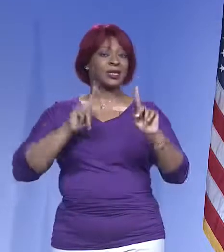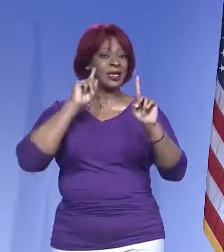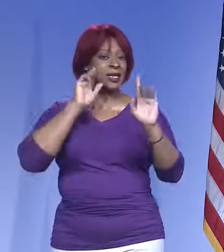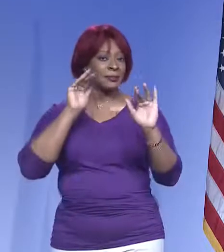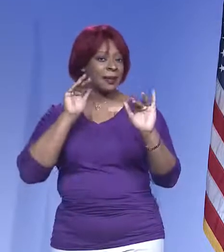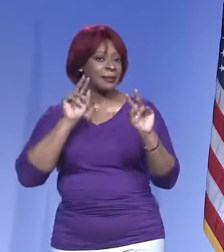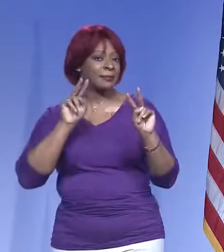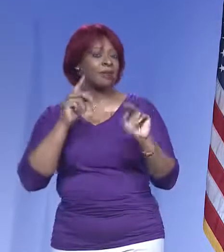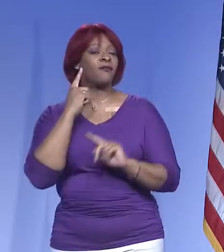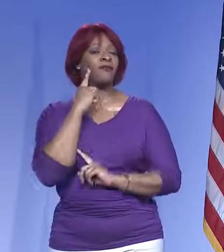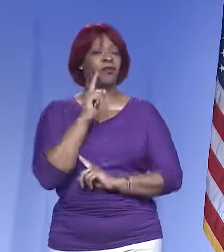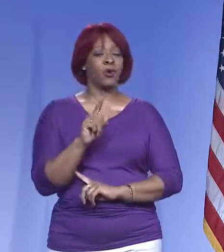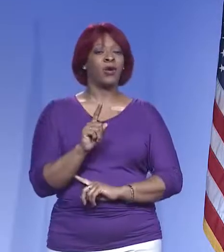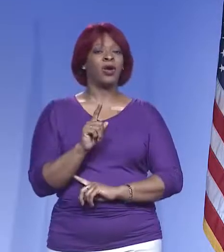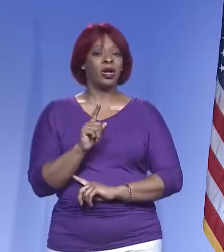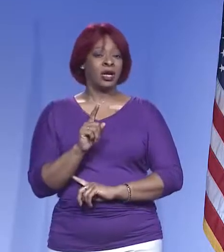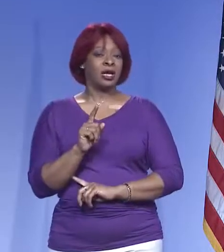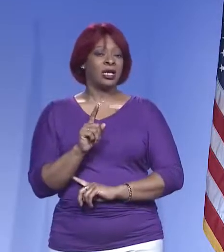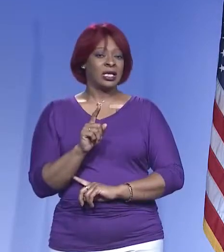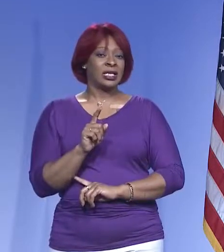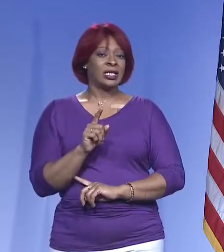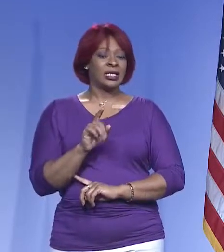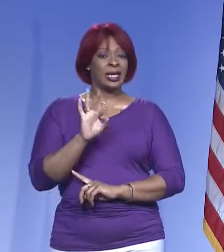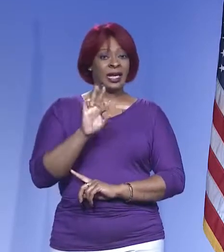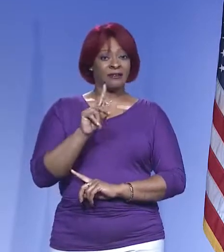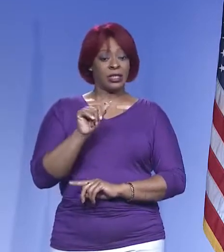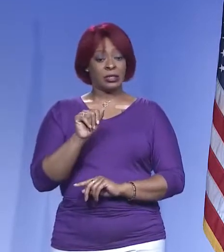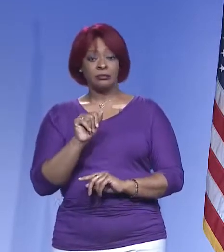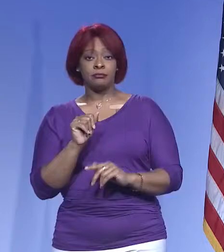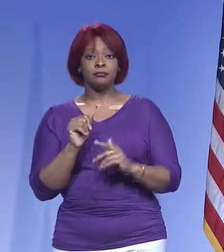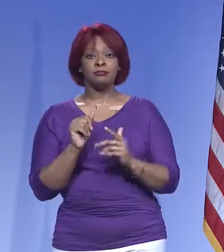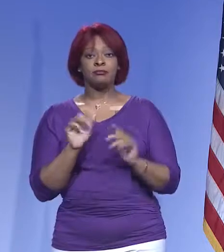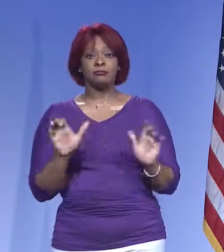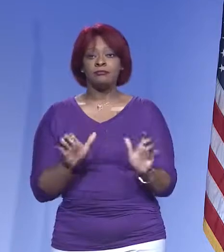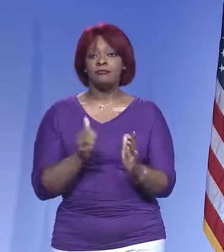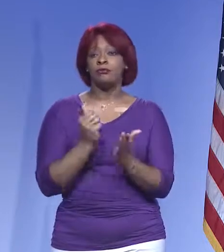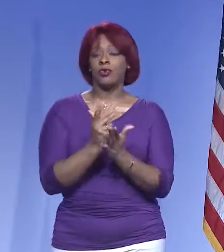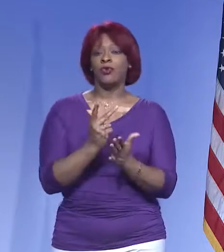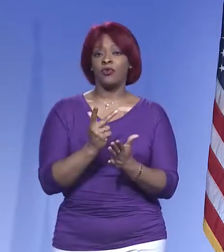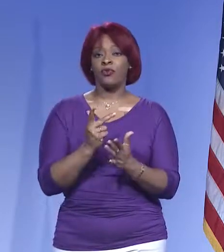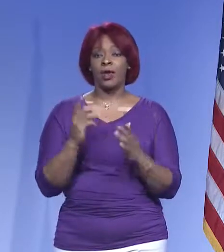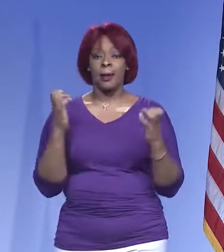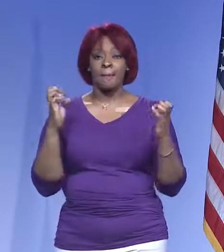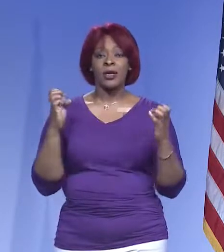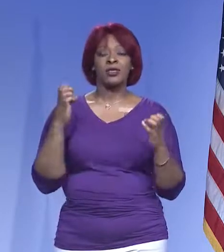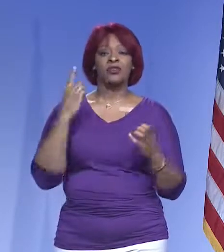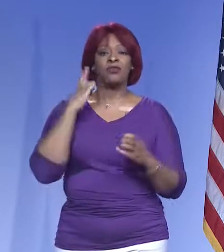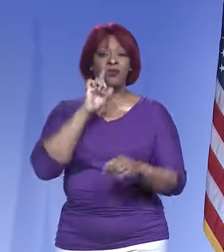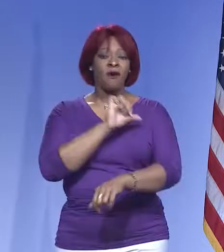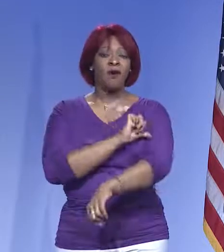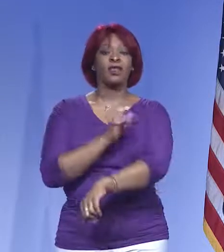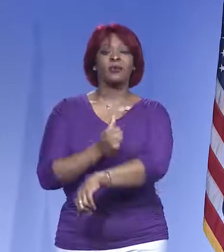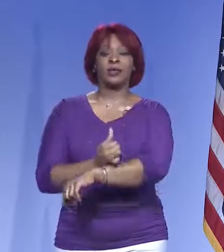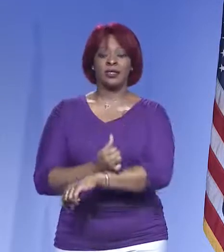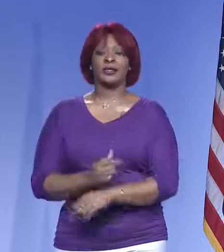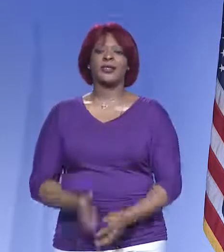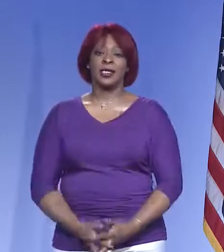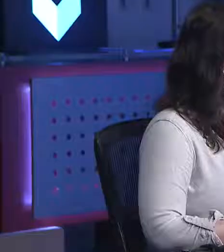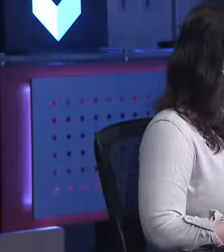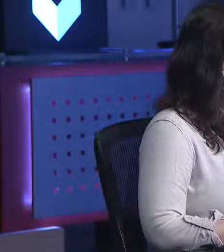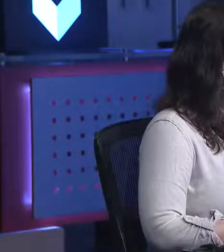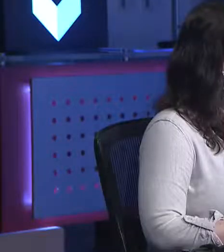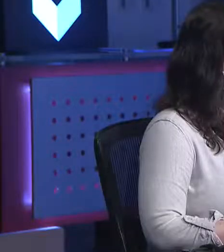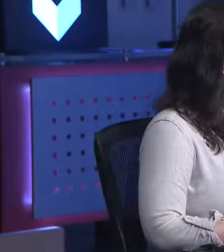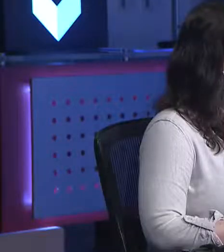expectantly for the FDA to act on this emergency use authorization, we hope.